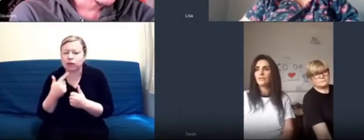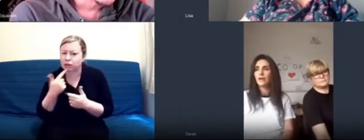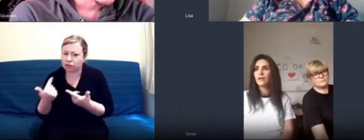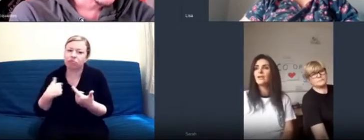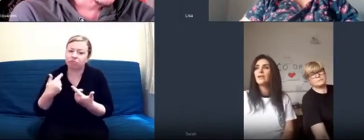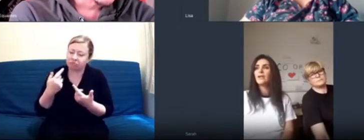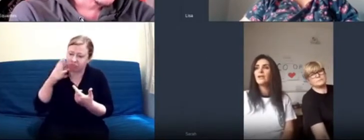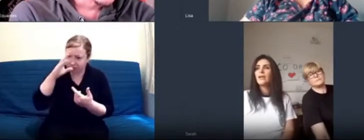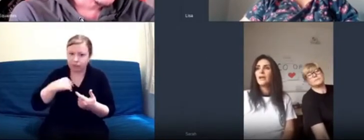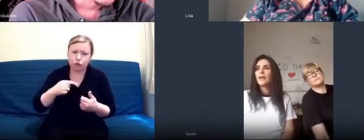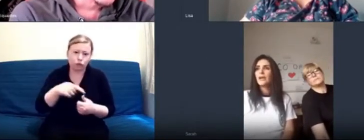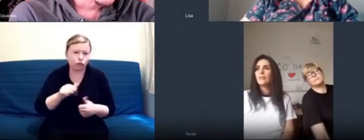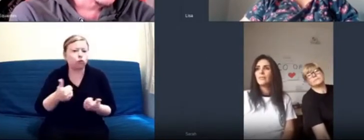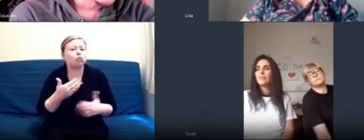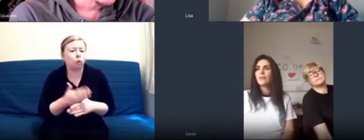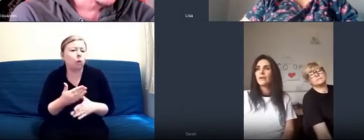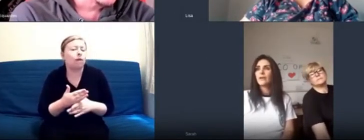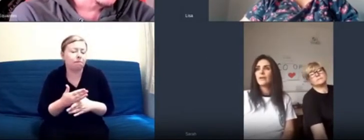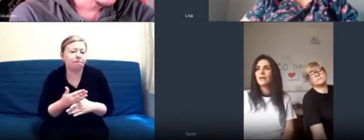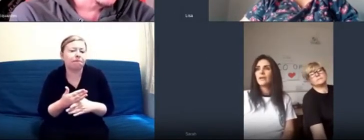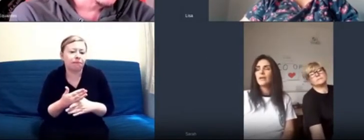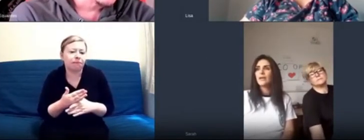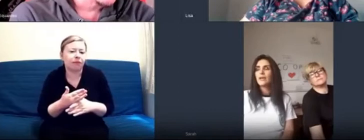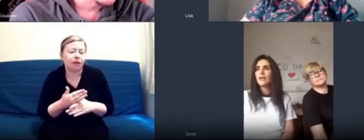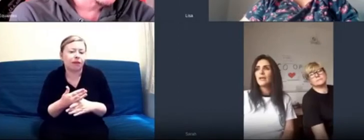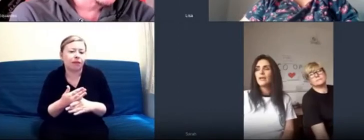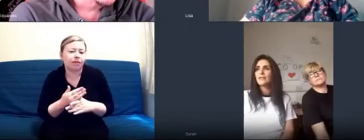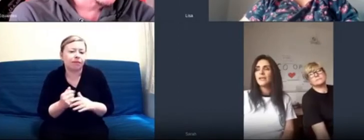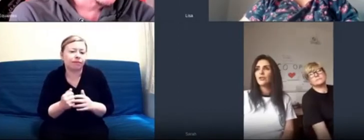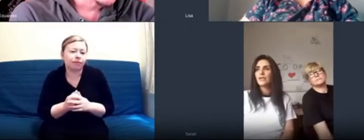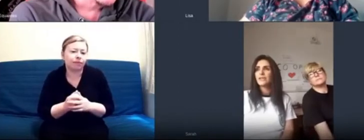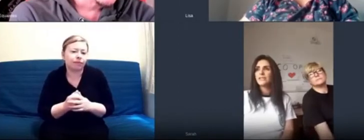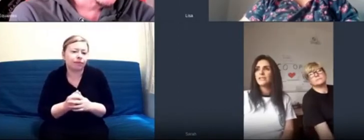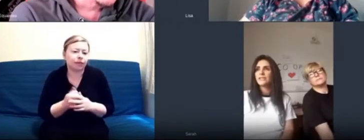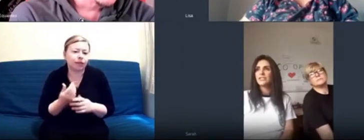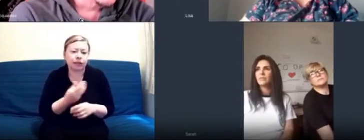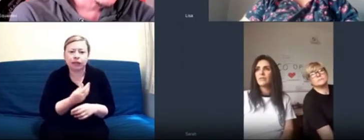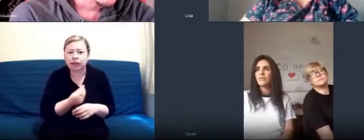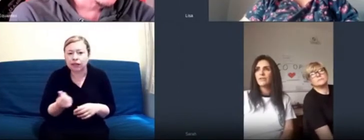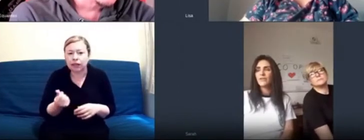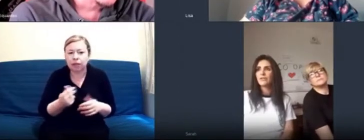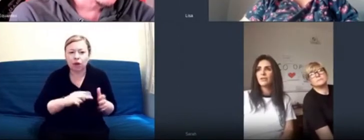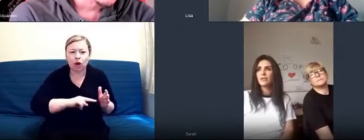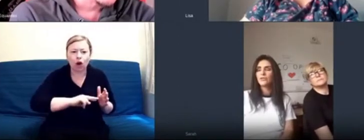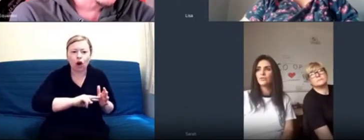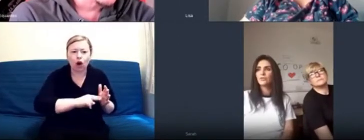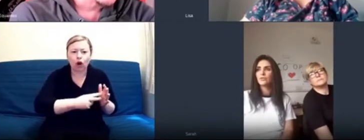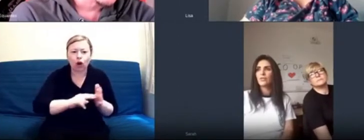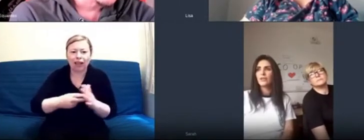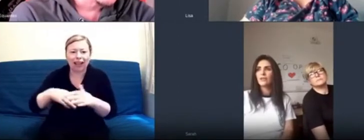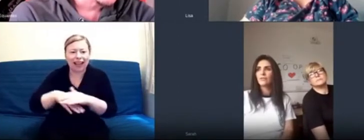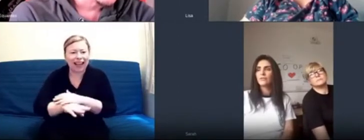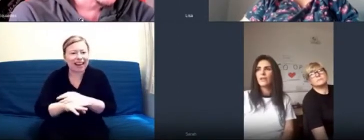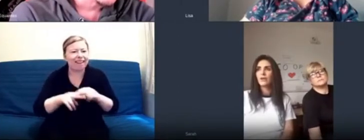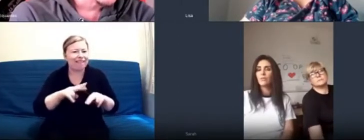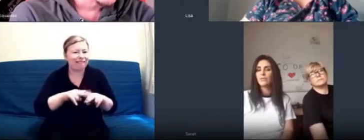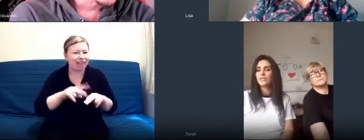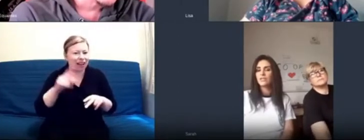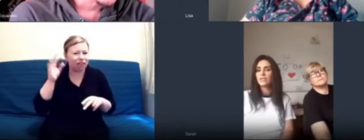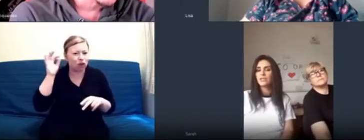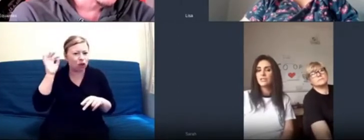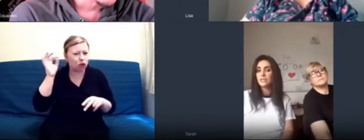work that we've done. The certain organisations within Fife Council, I don't think, have been